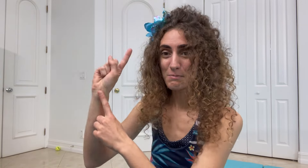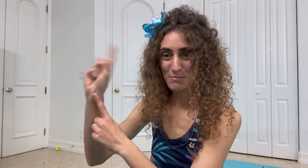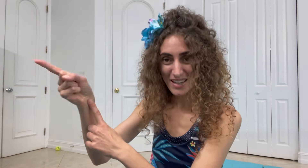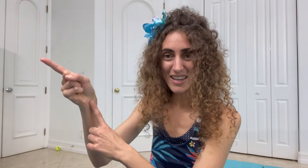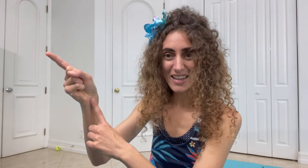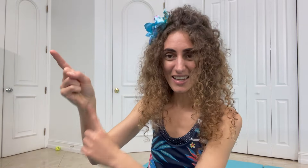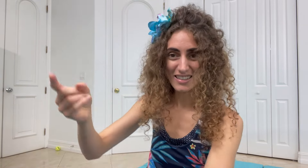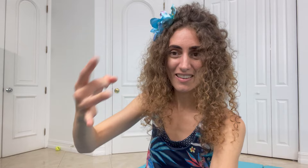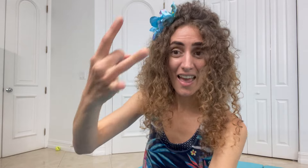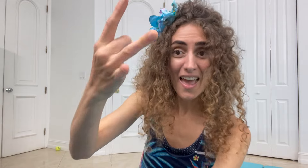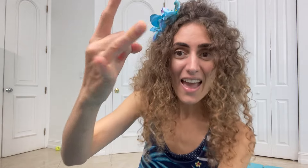17 minutes.